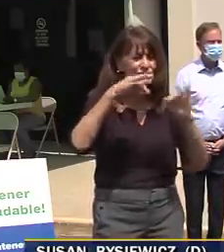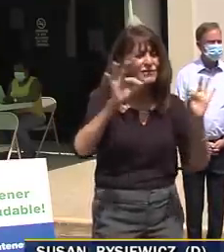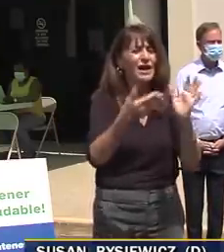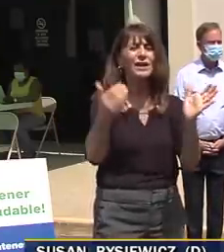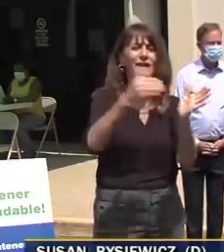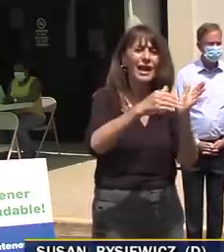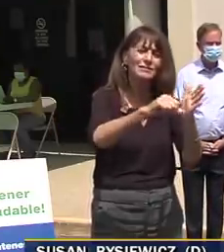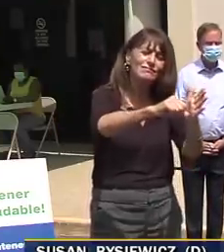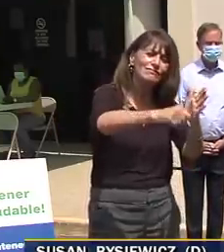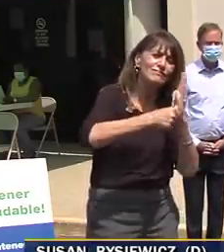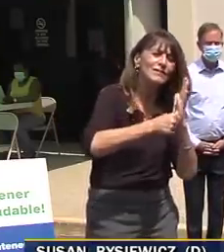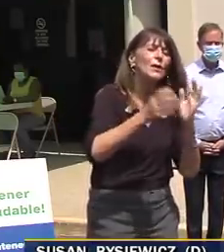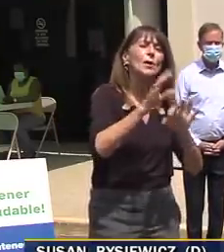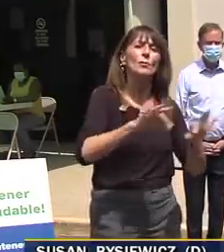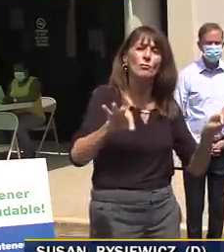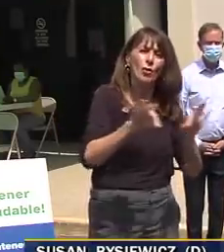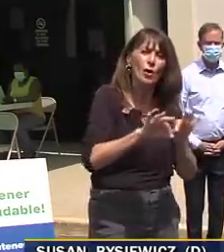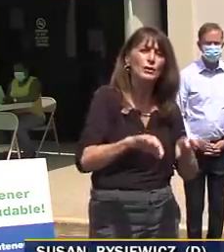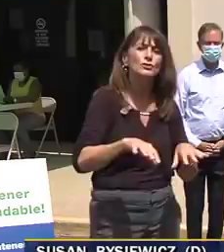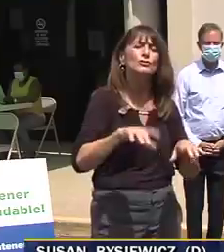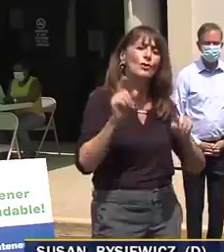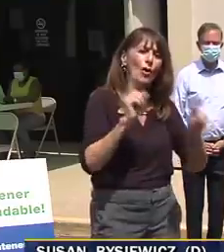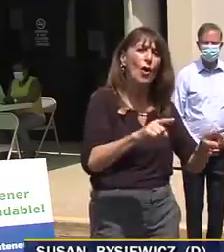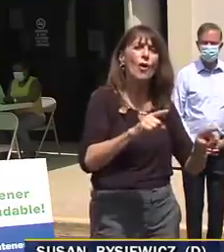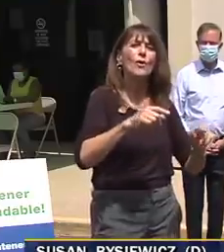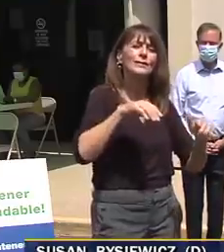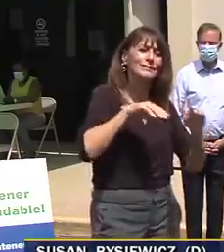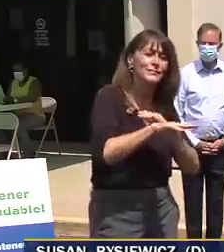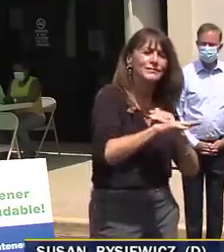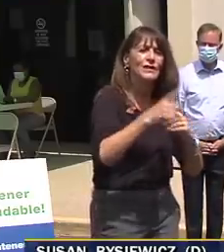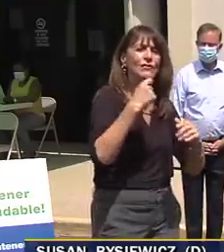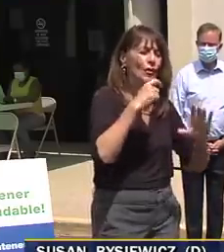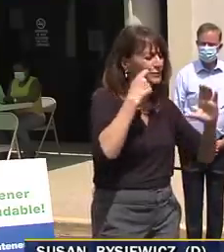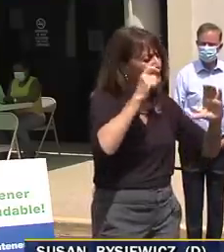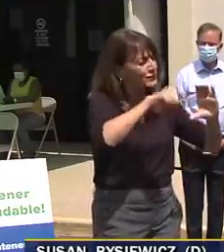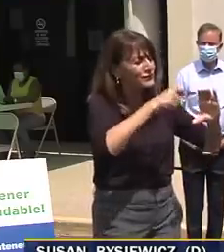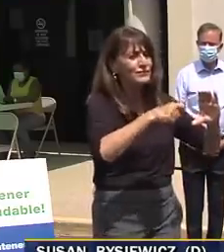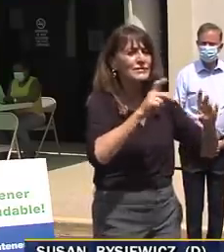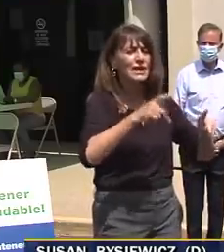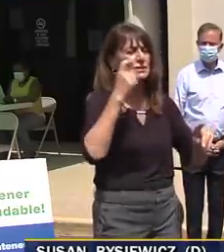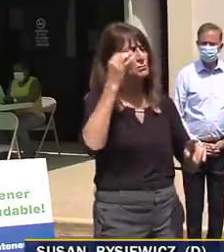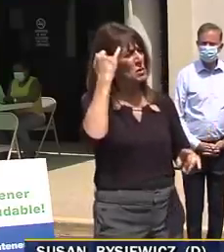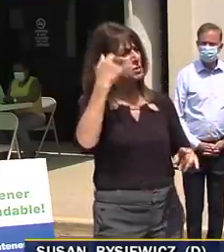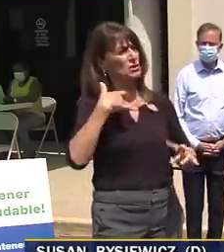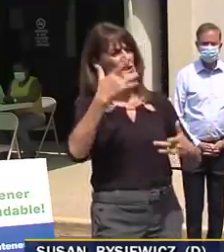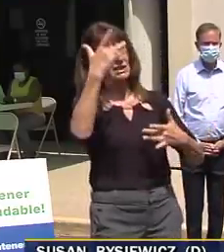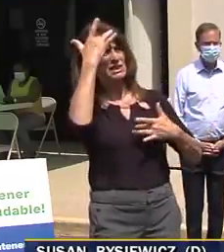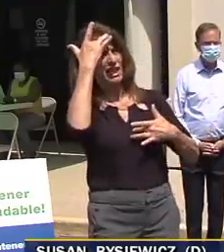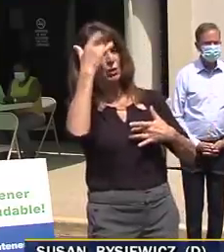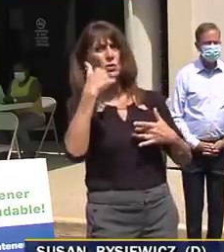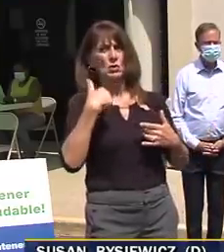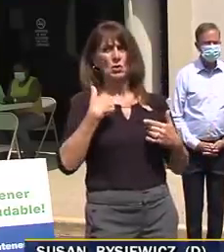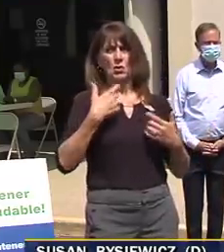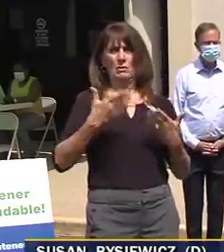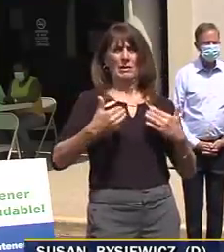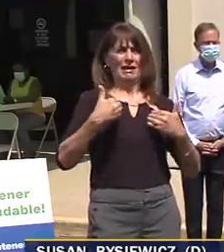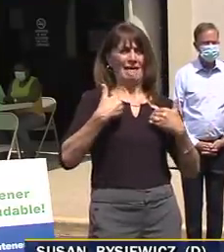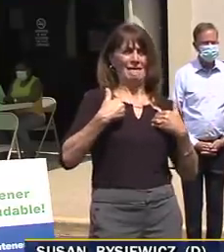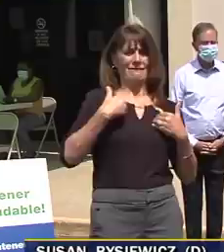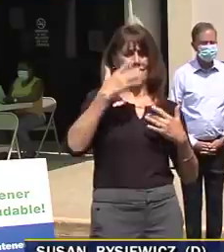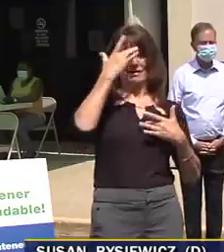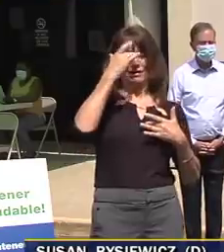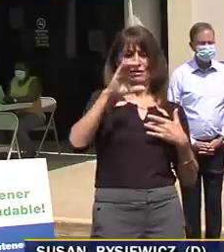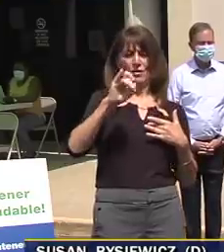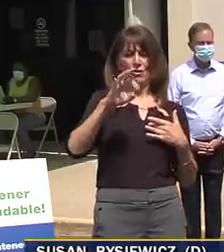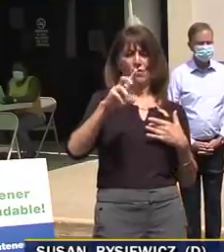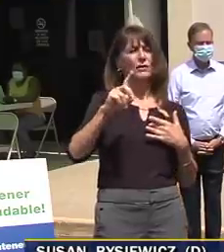tested. If you have symptoms you think, or you're worried you might have COVID, get yourself